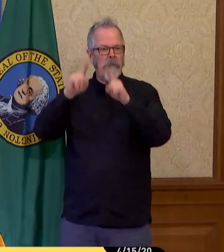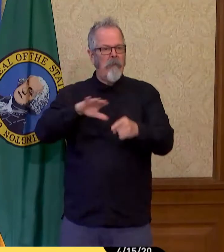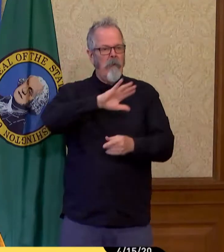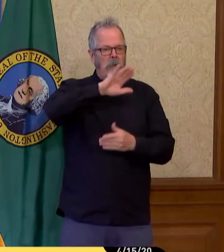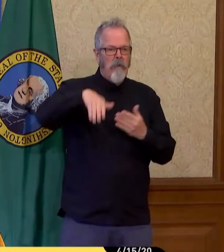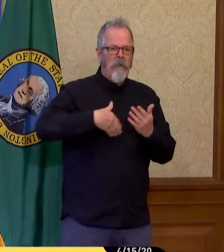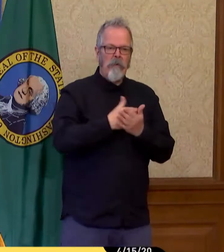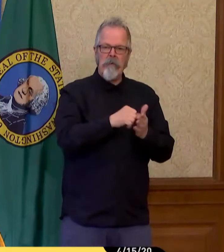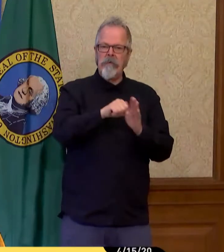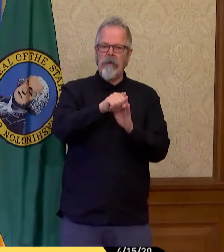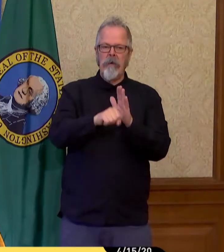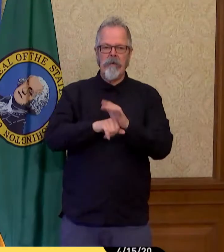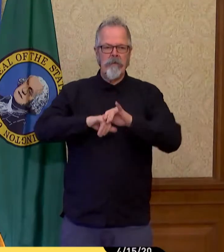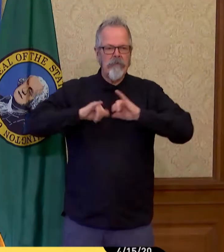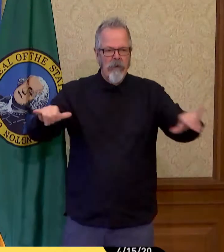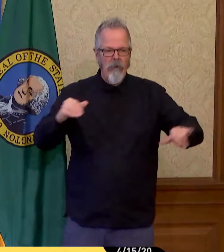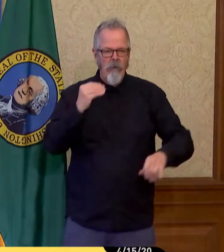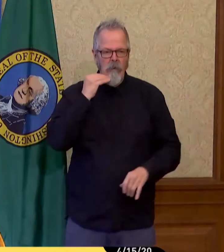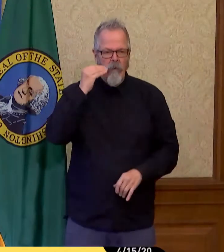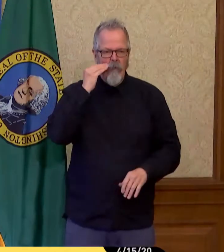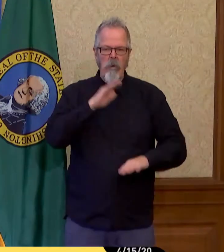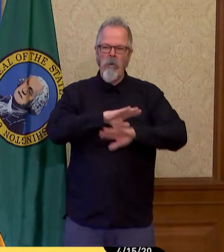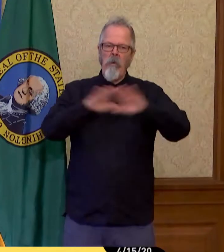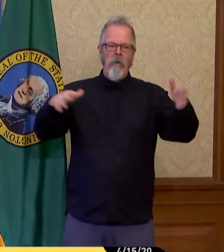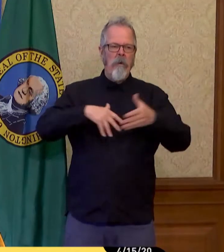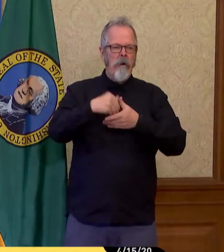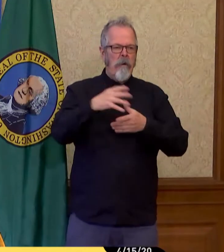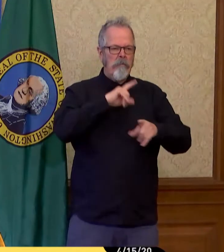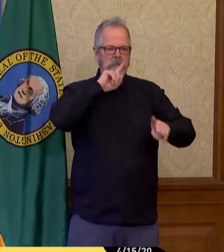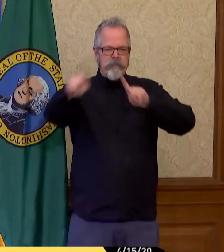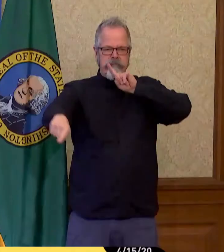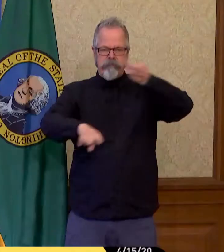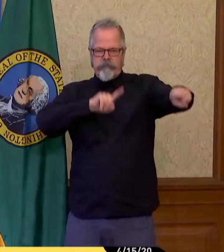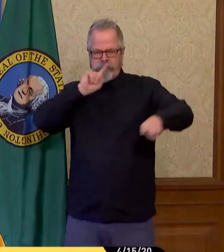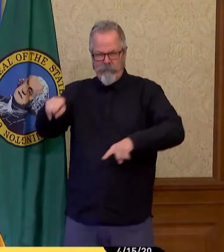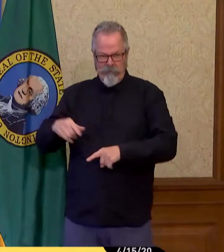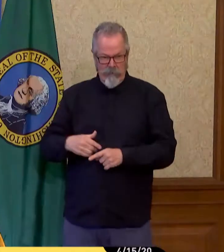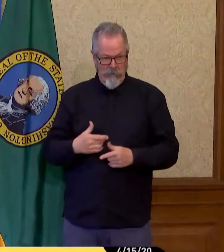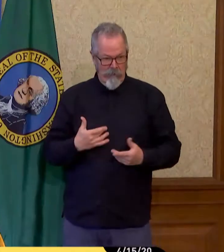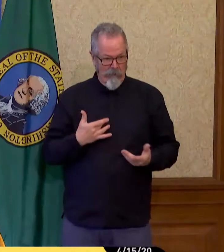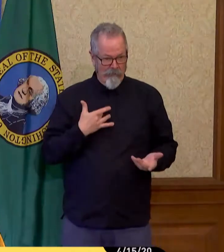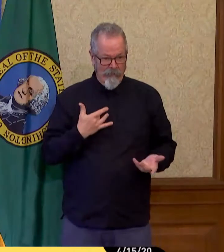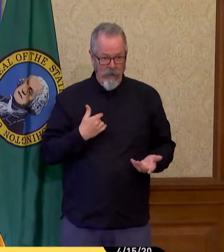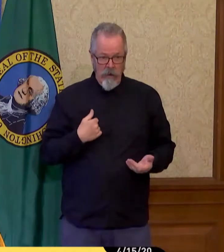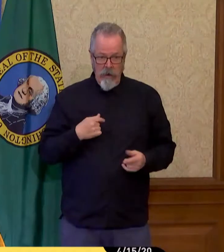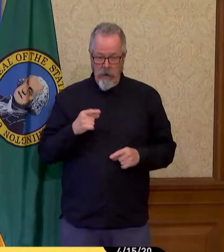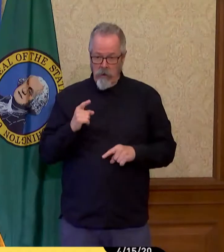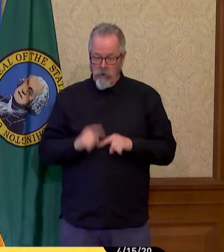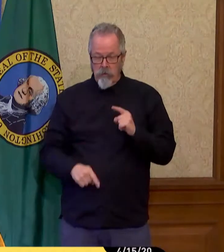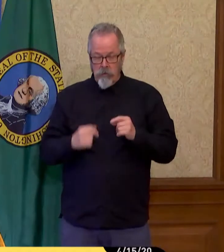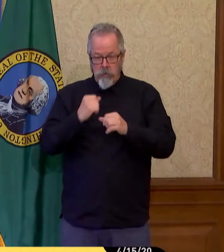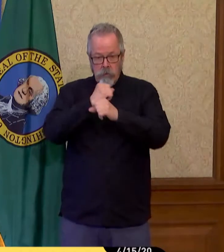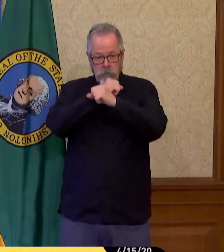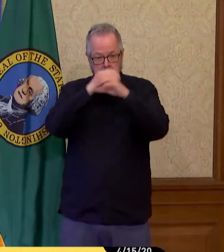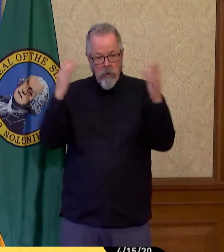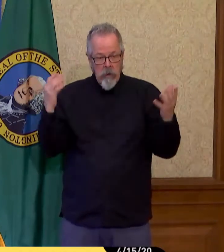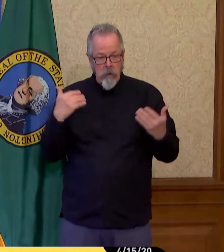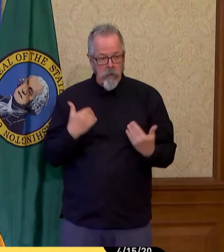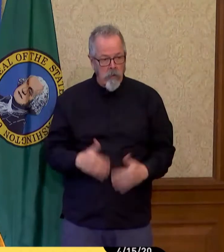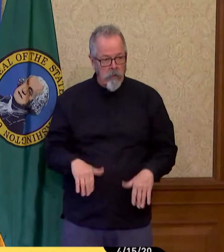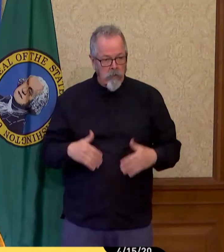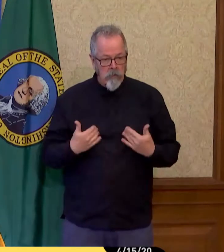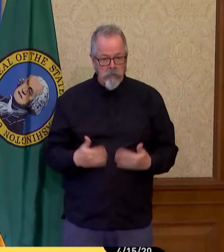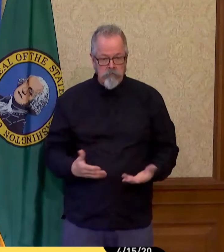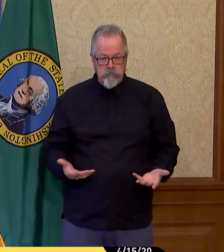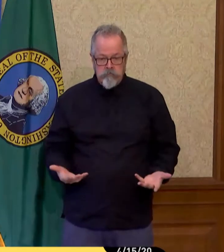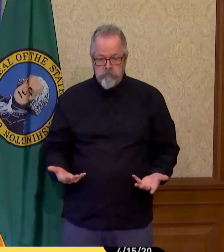casually. And every time I've made an order, I just want to tell you, it's really difficult to know the intrusion in people's